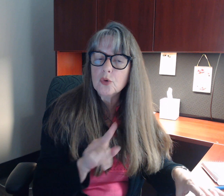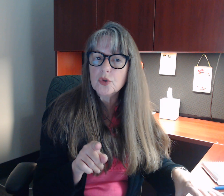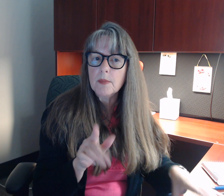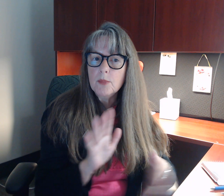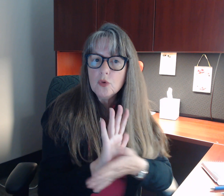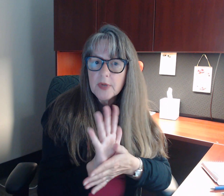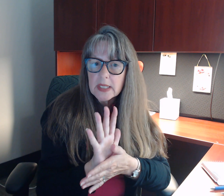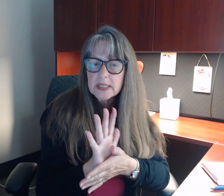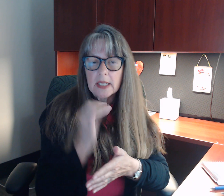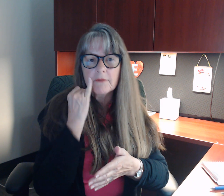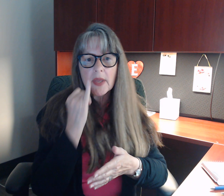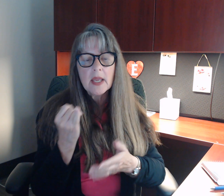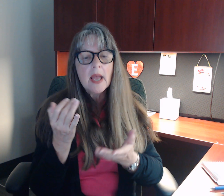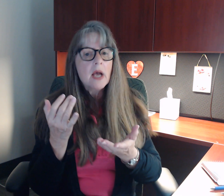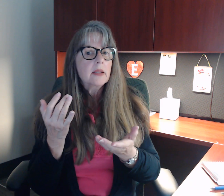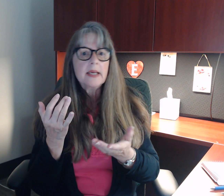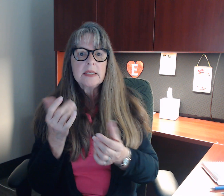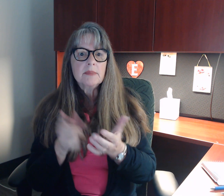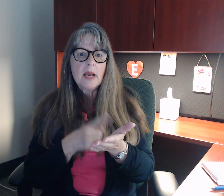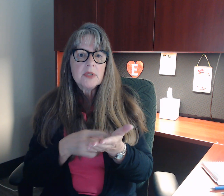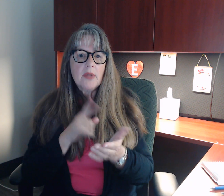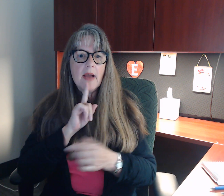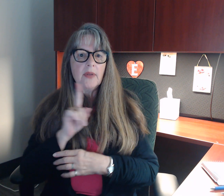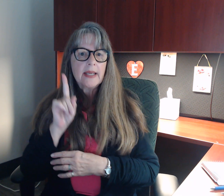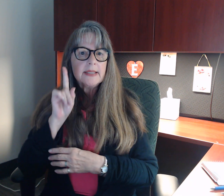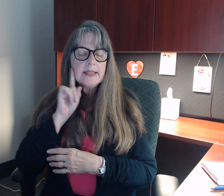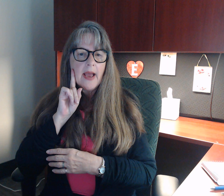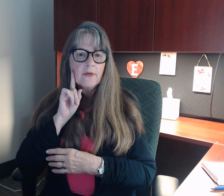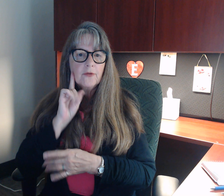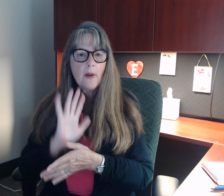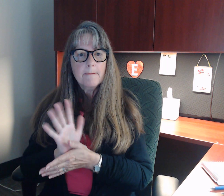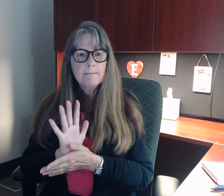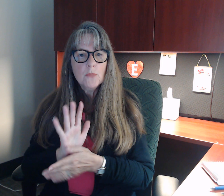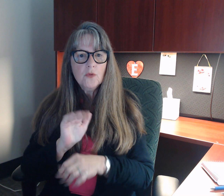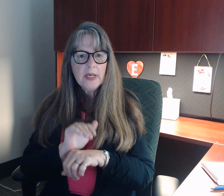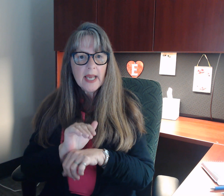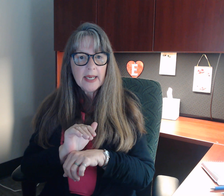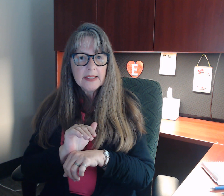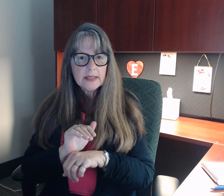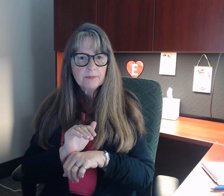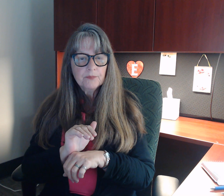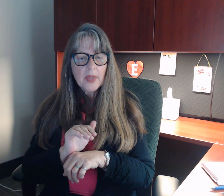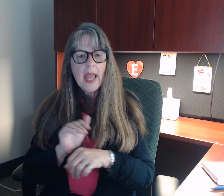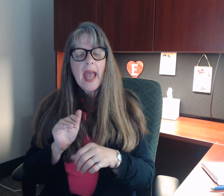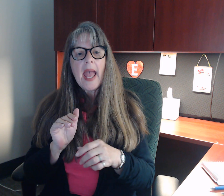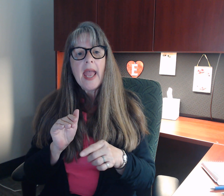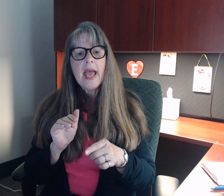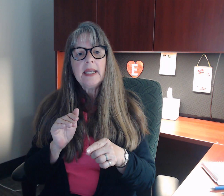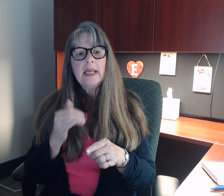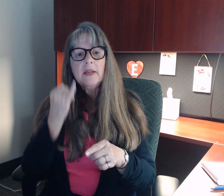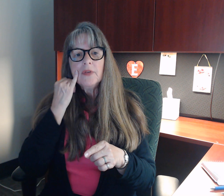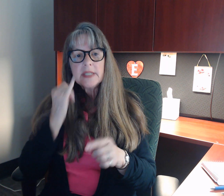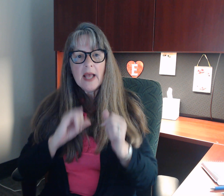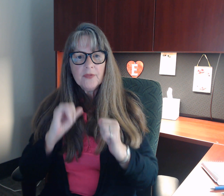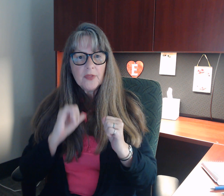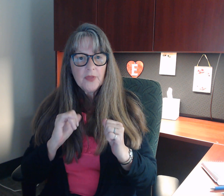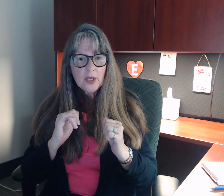the movies, sometimes they'll have like a deaf movie night. And if it's at the